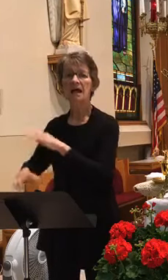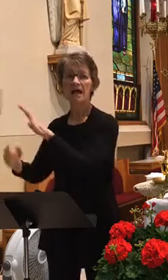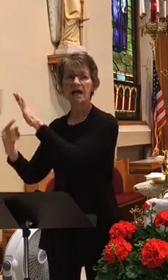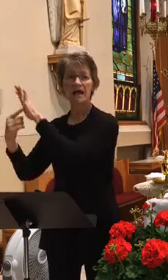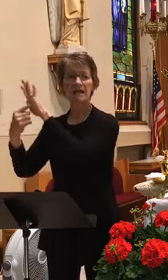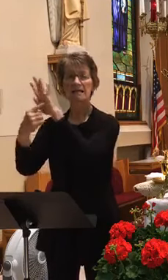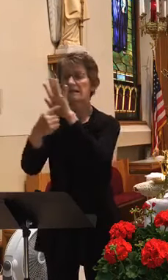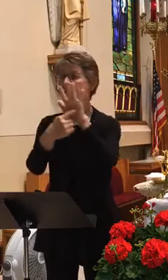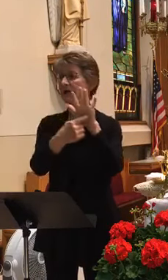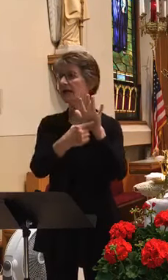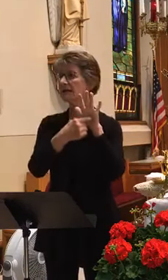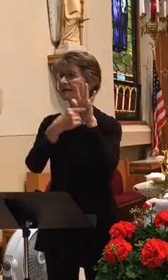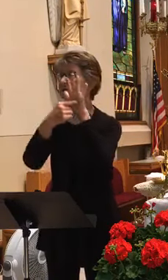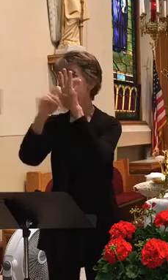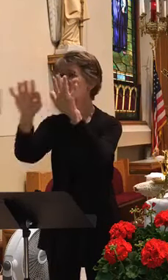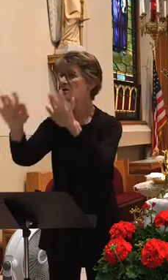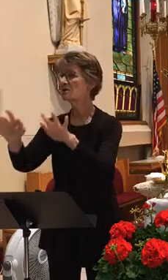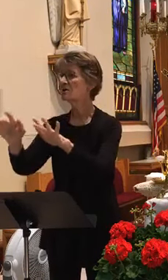Christe